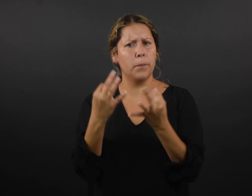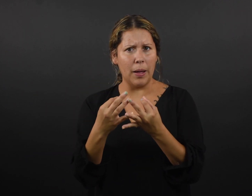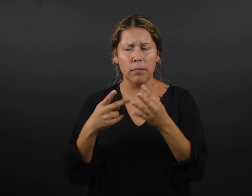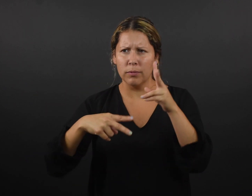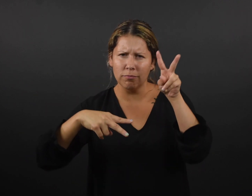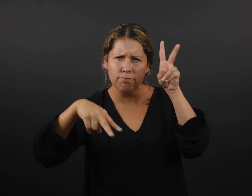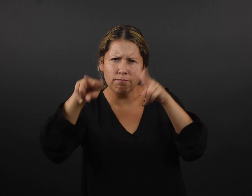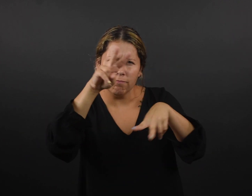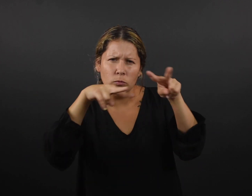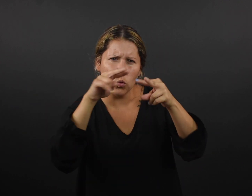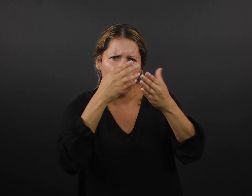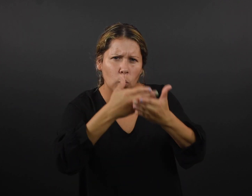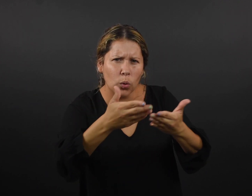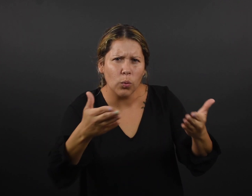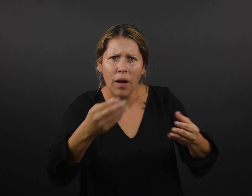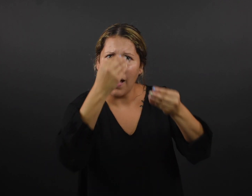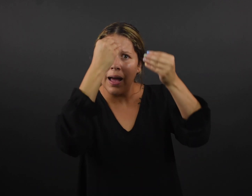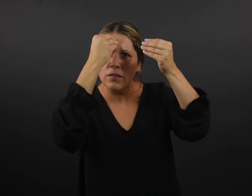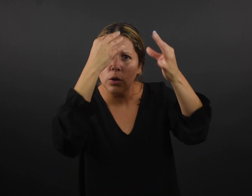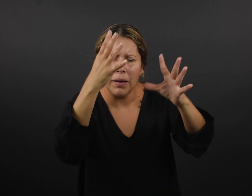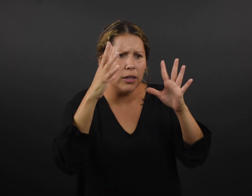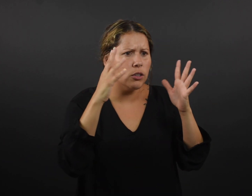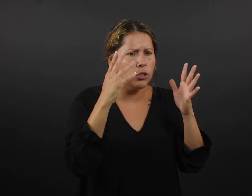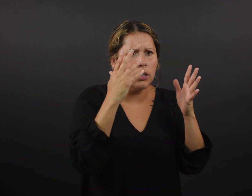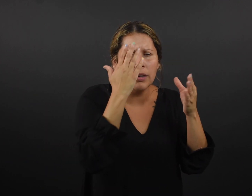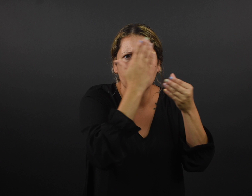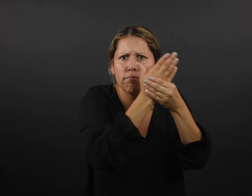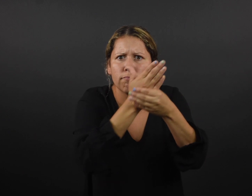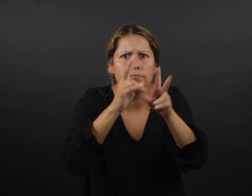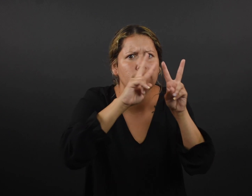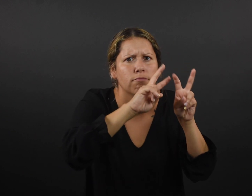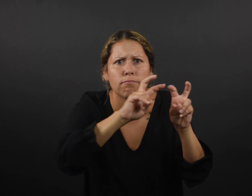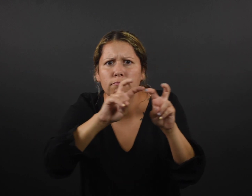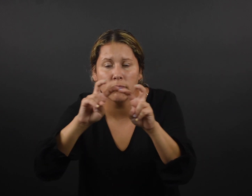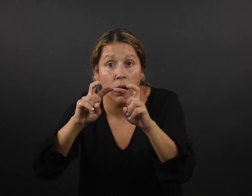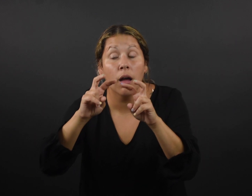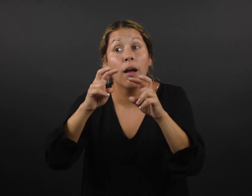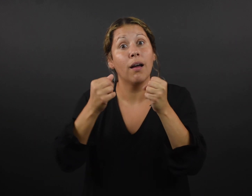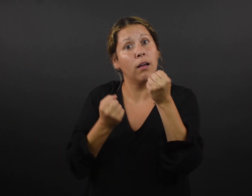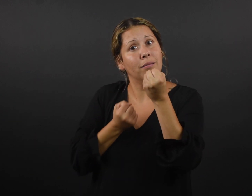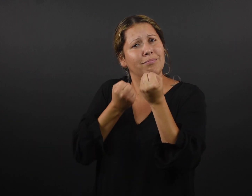physical, mental, and social well-being.